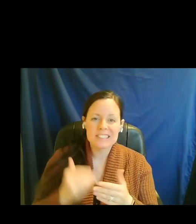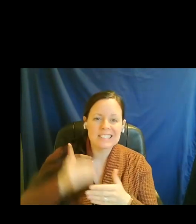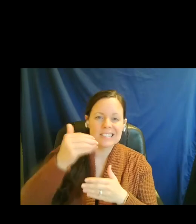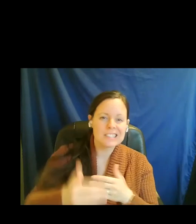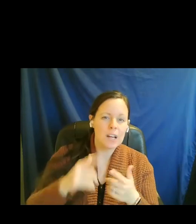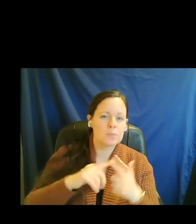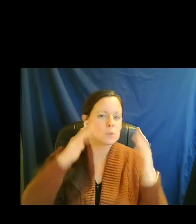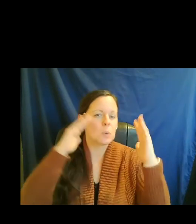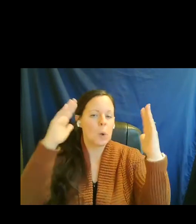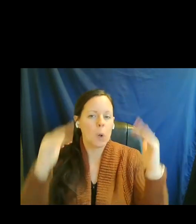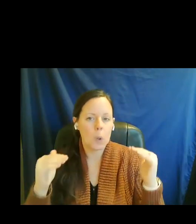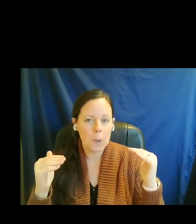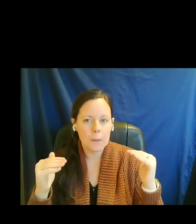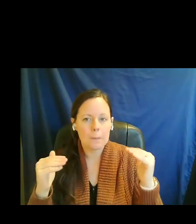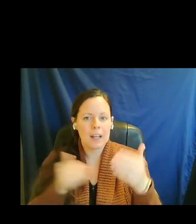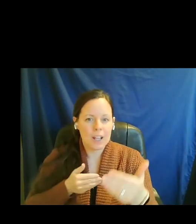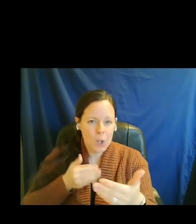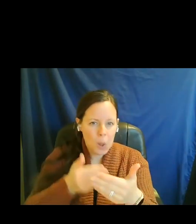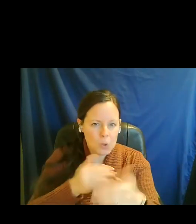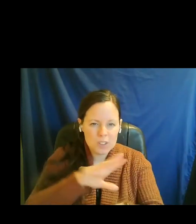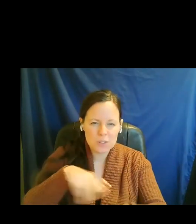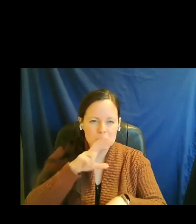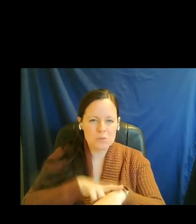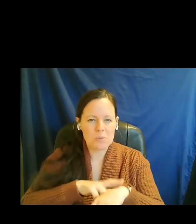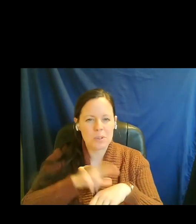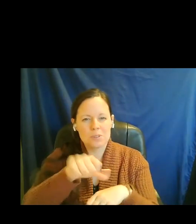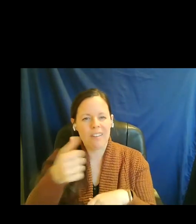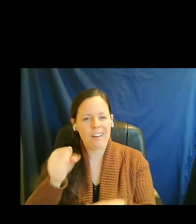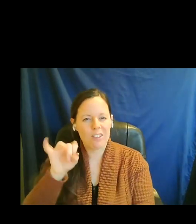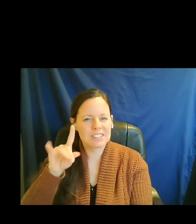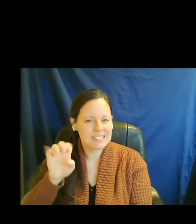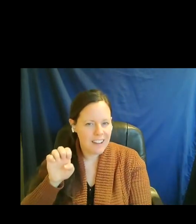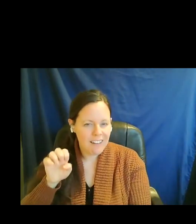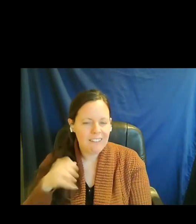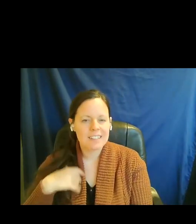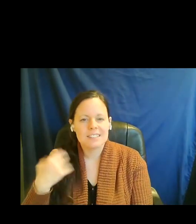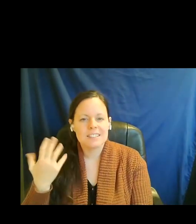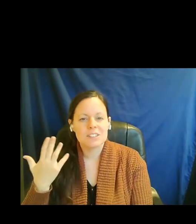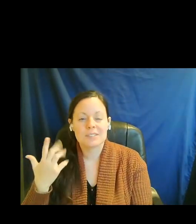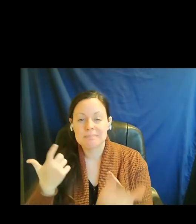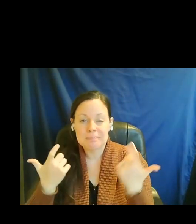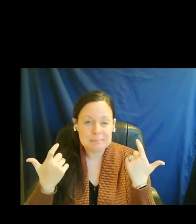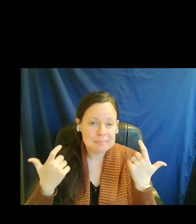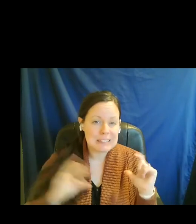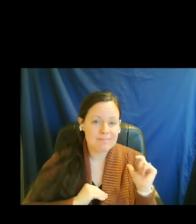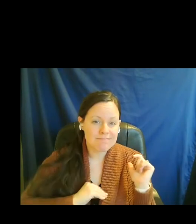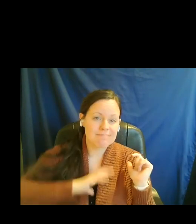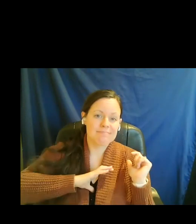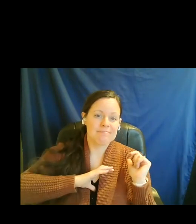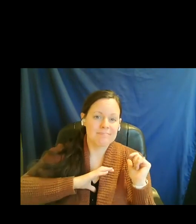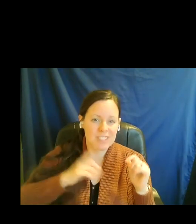little bit more closer to normalcy, or to the other side. So it's been a big morale booster for us. You know,